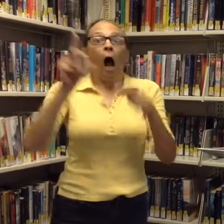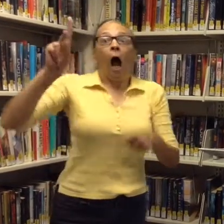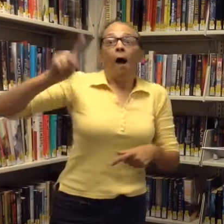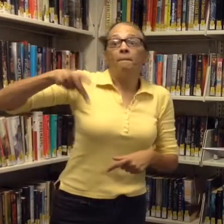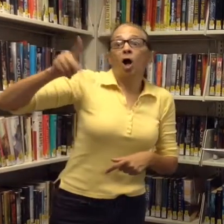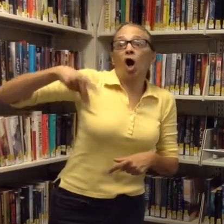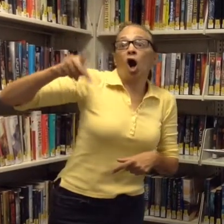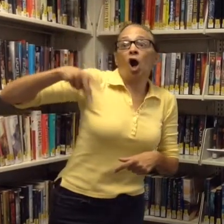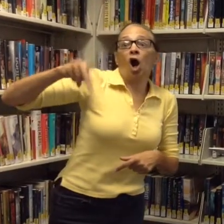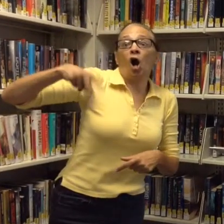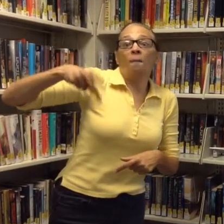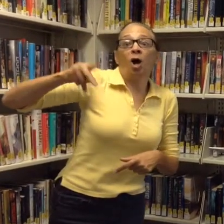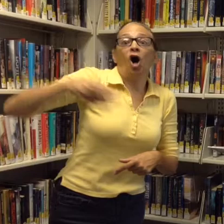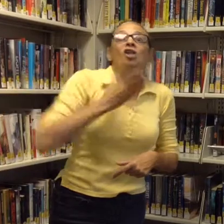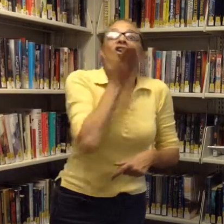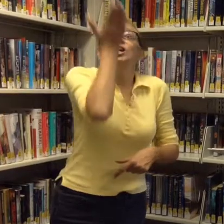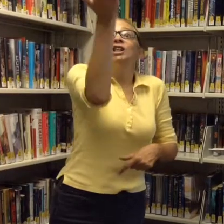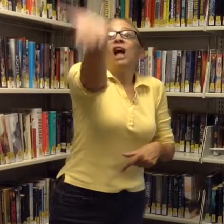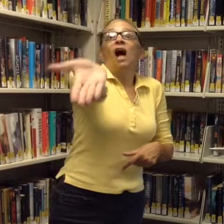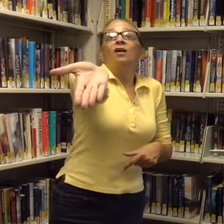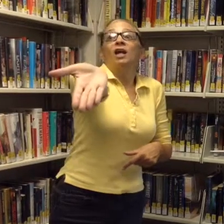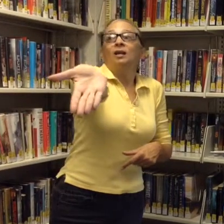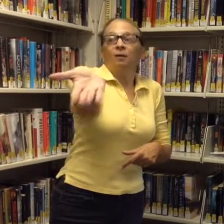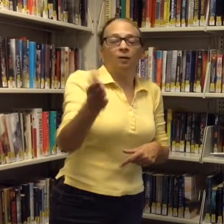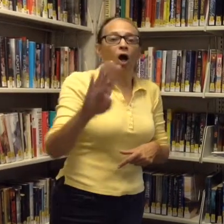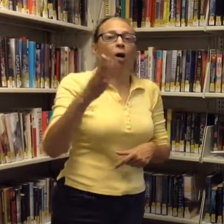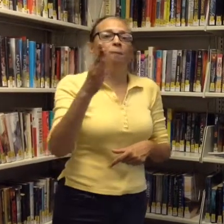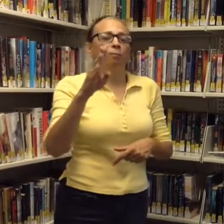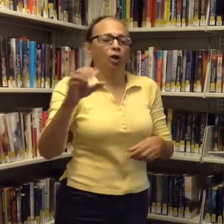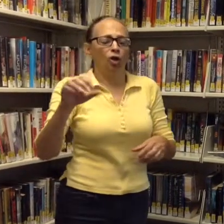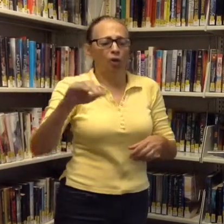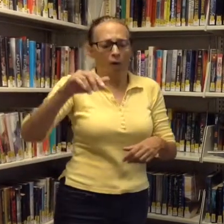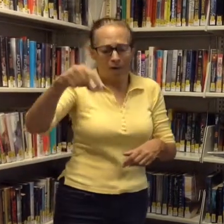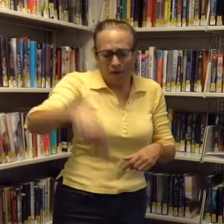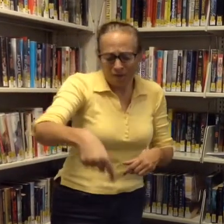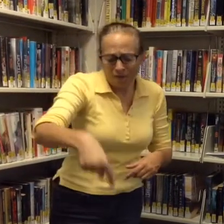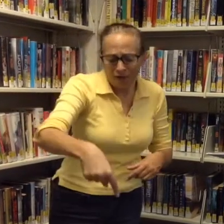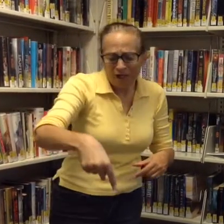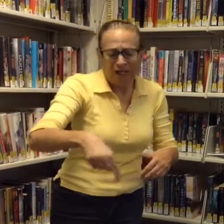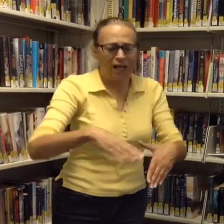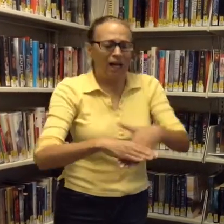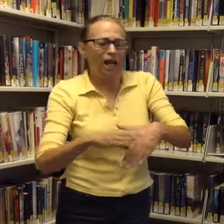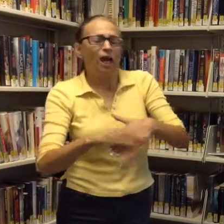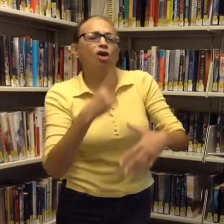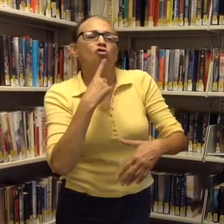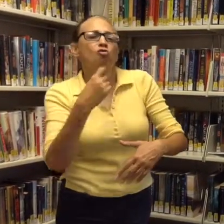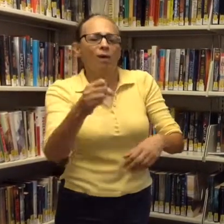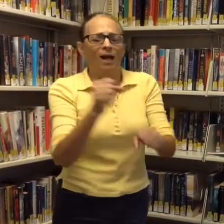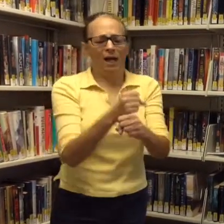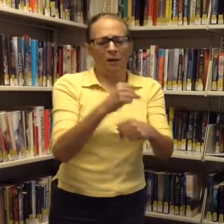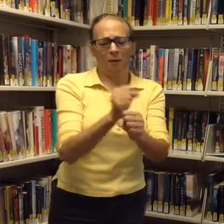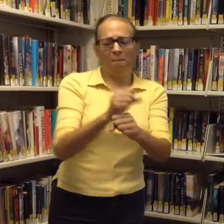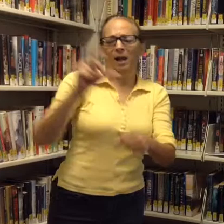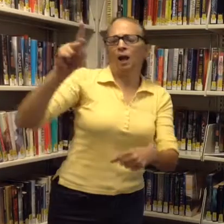Purple! They all shouted. Blue feet in a red puddle make